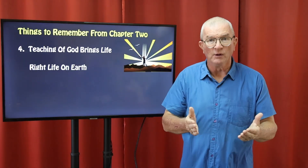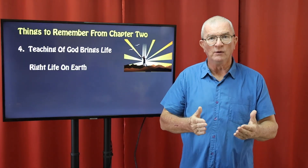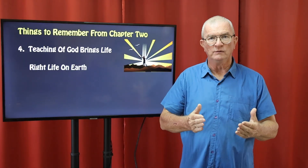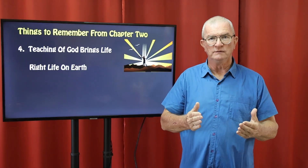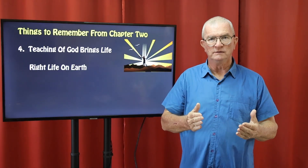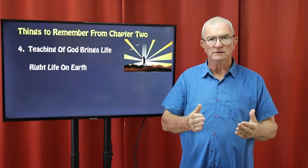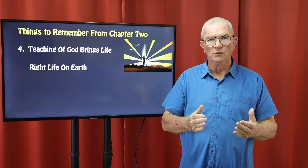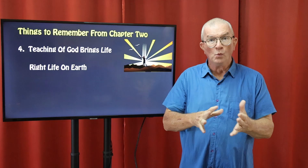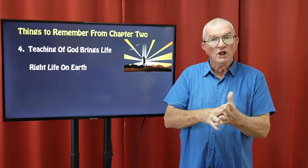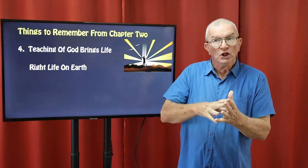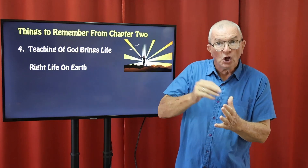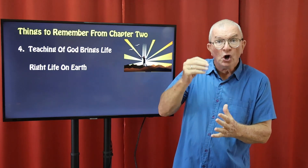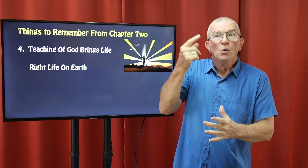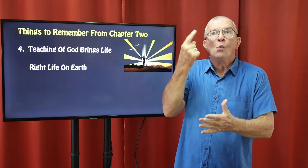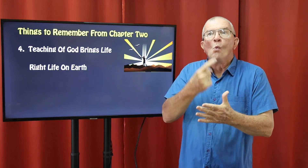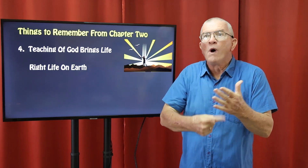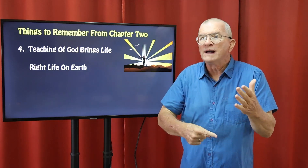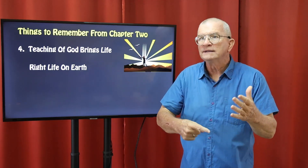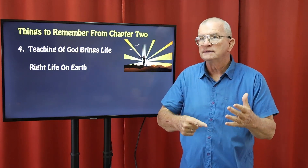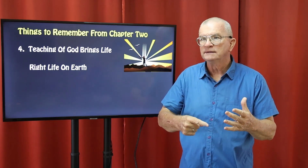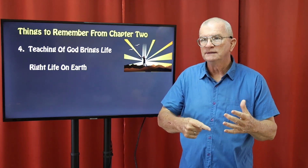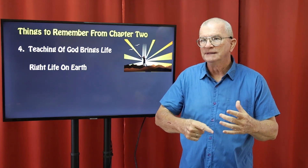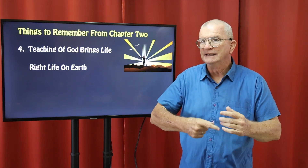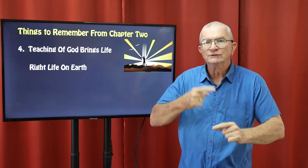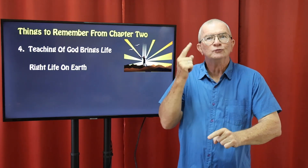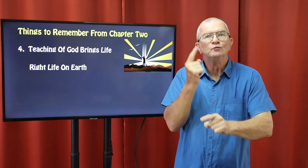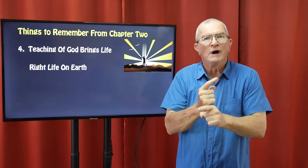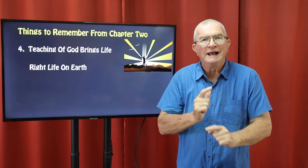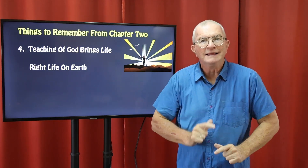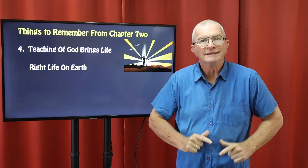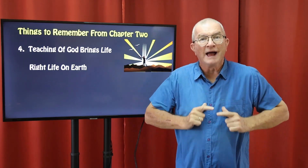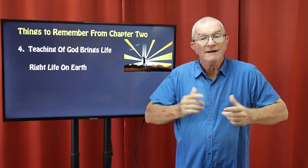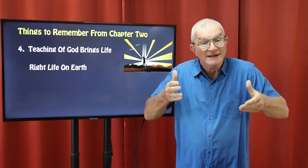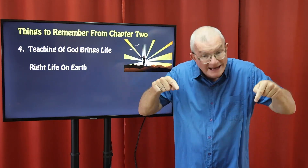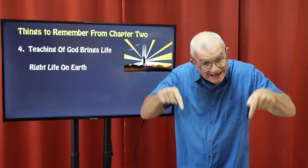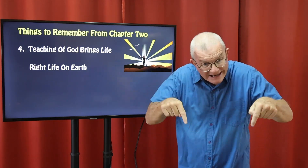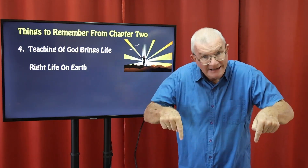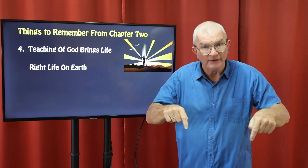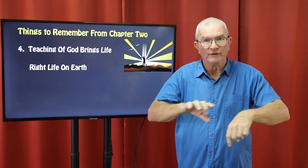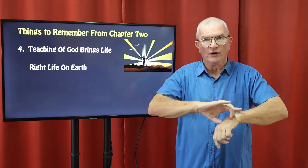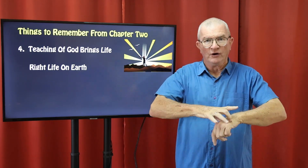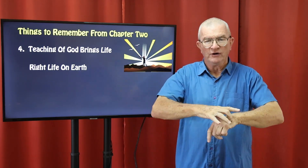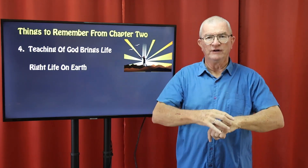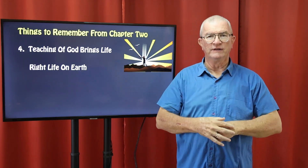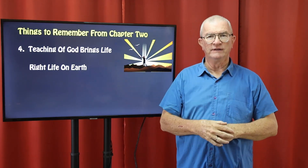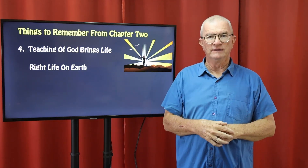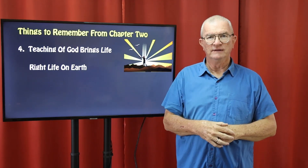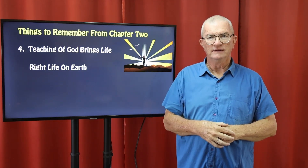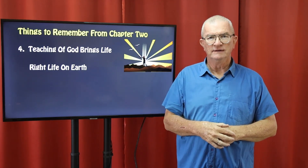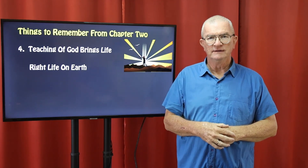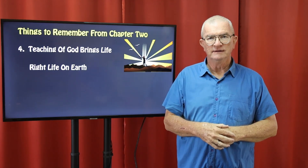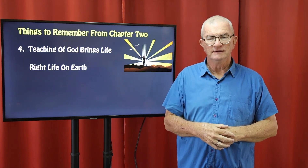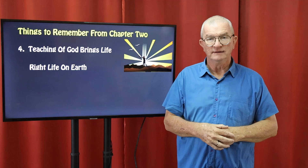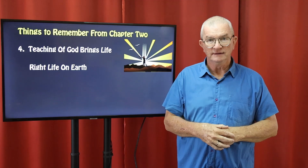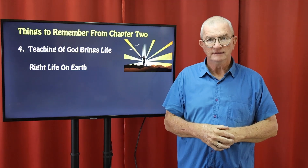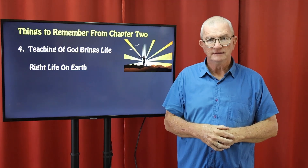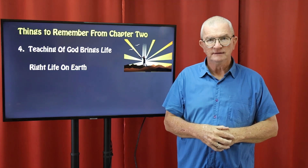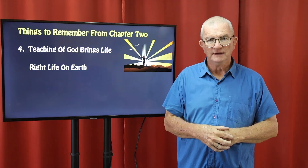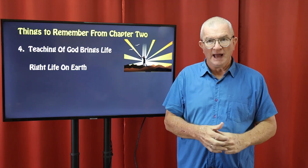Bible. We learn what is right living here on earth.